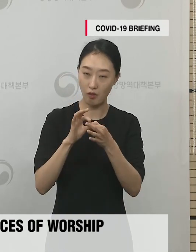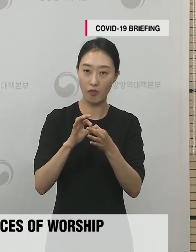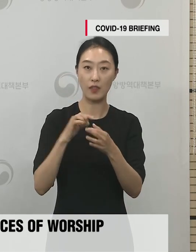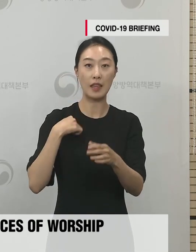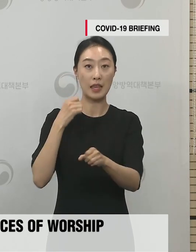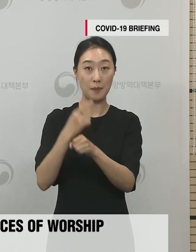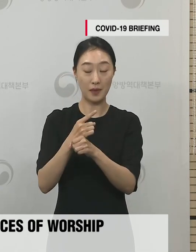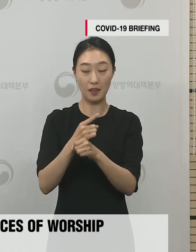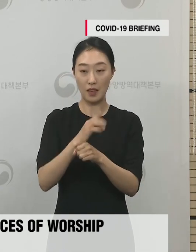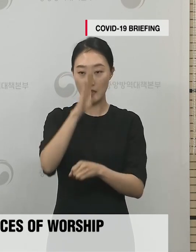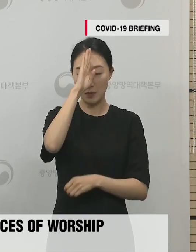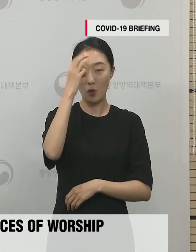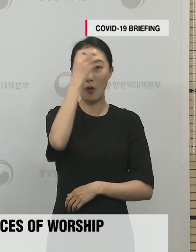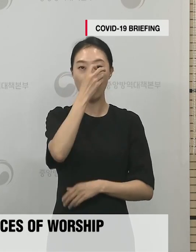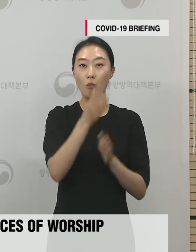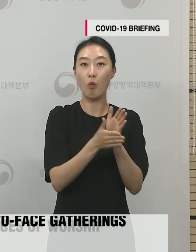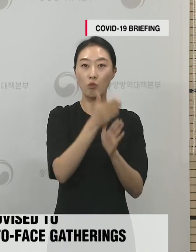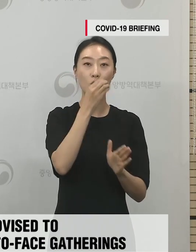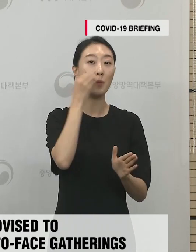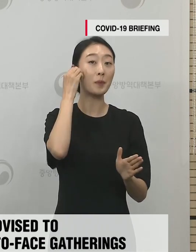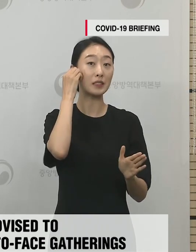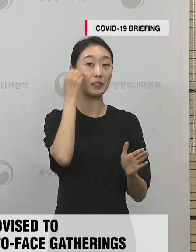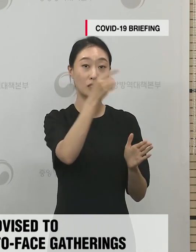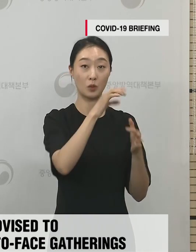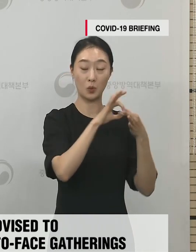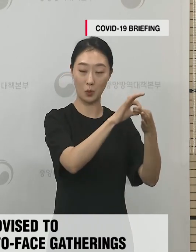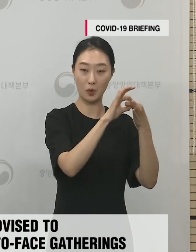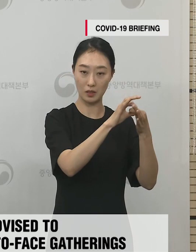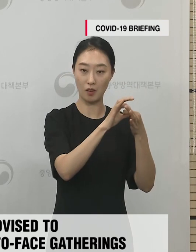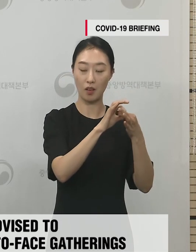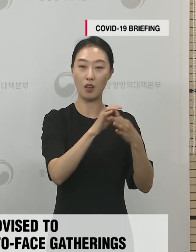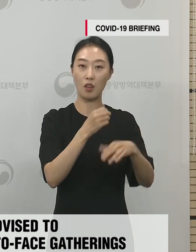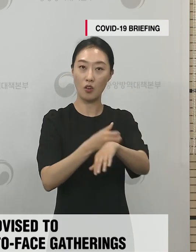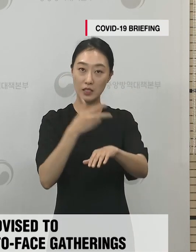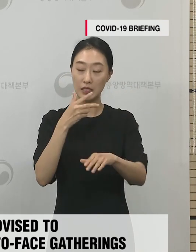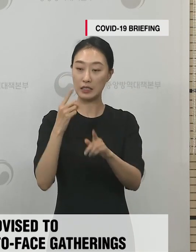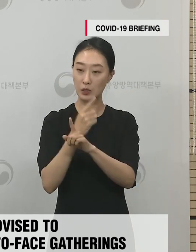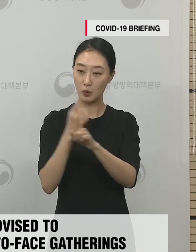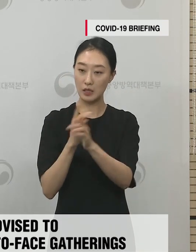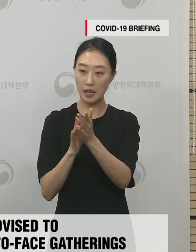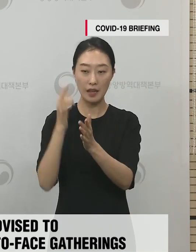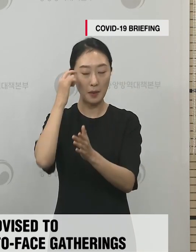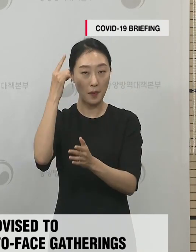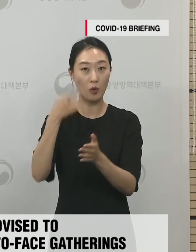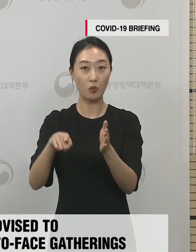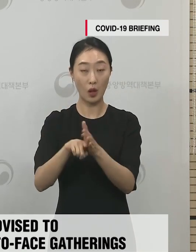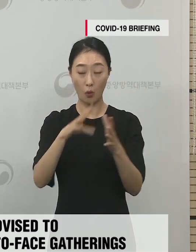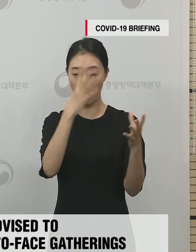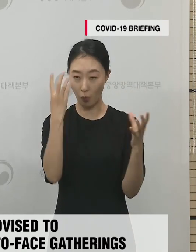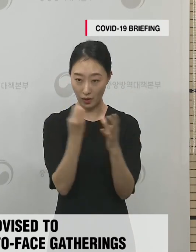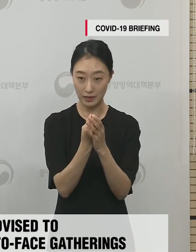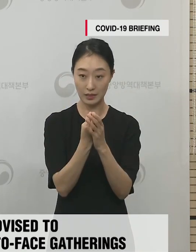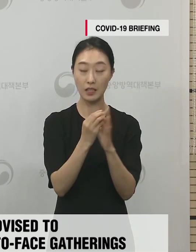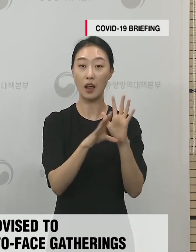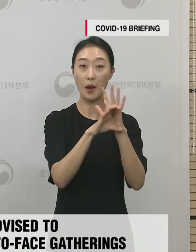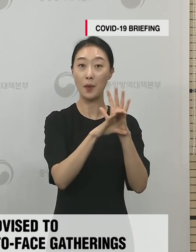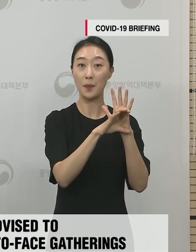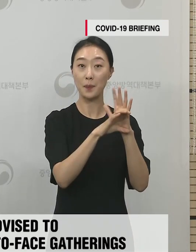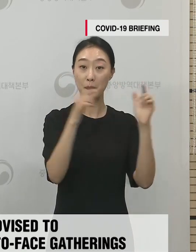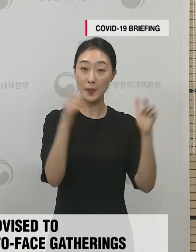now. As for the plasma treatment, you can also donate your plasma on on